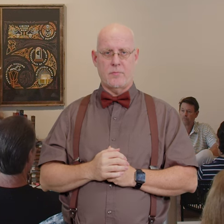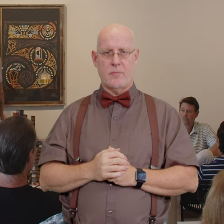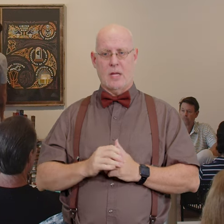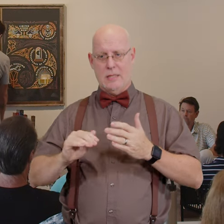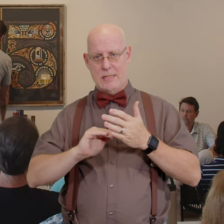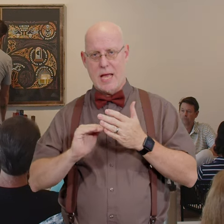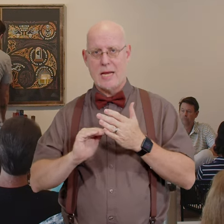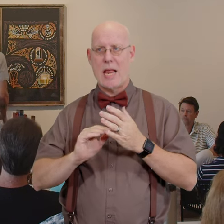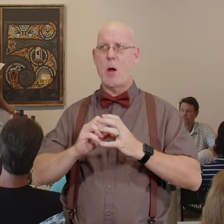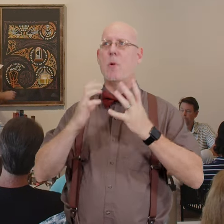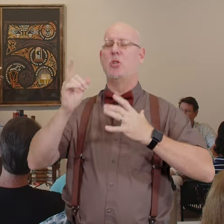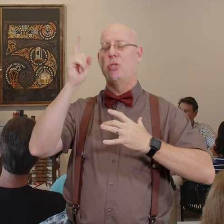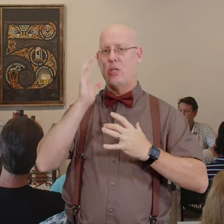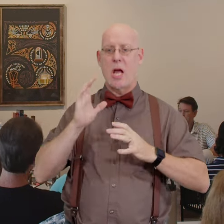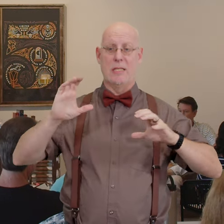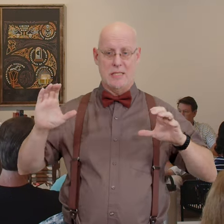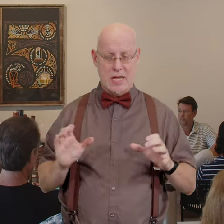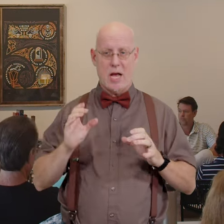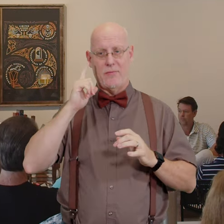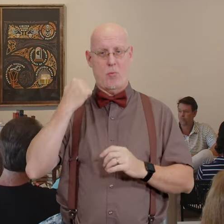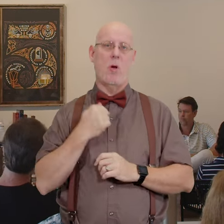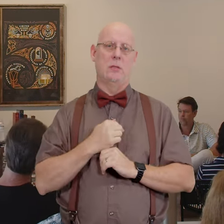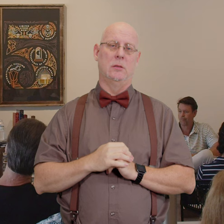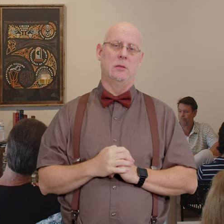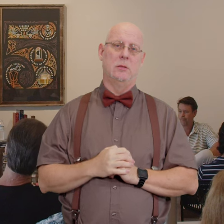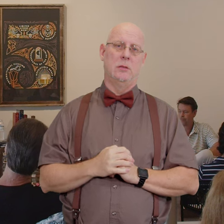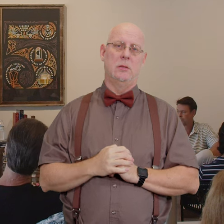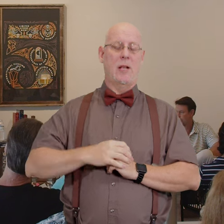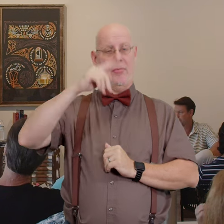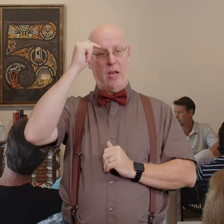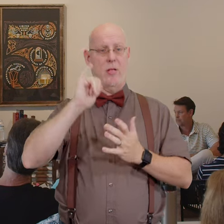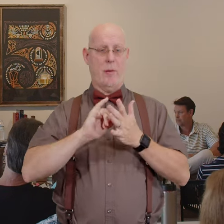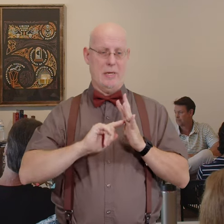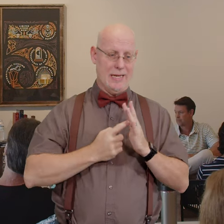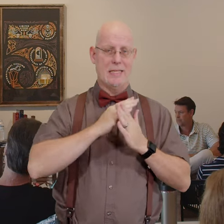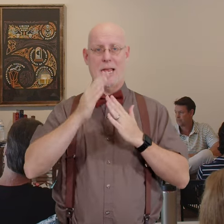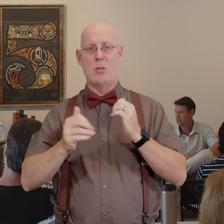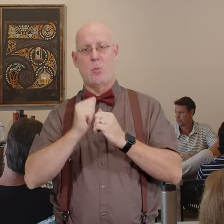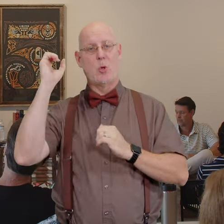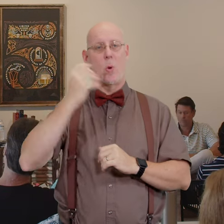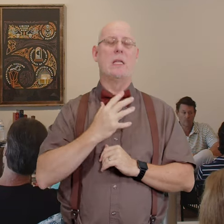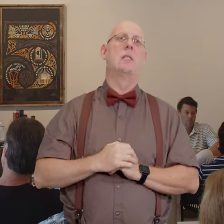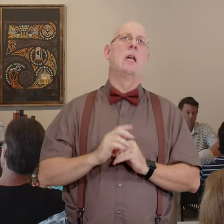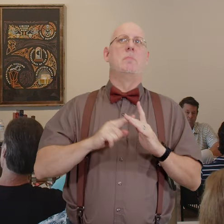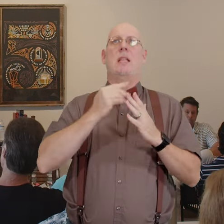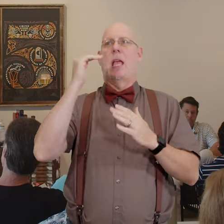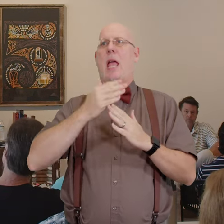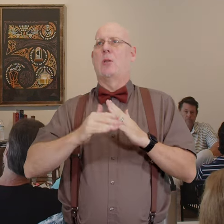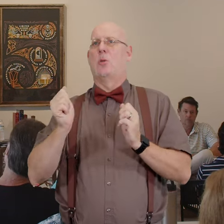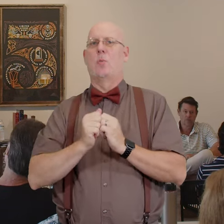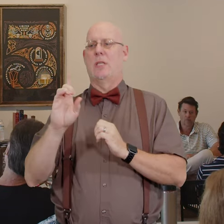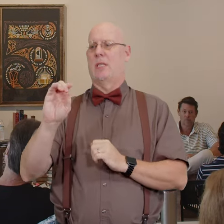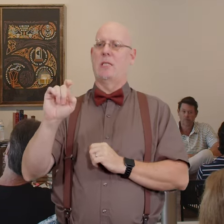It underlines the extent to which God has gone in our behalf. It is a theology that begins and ends with grace. It begins